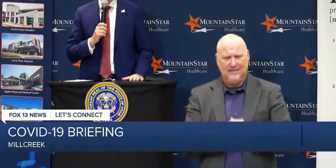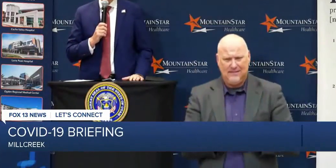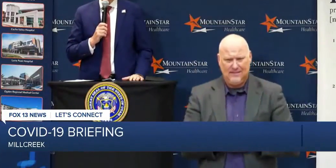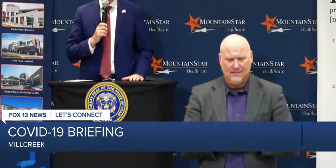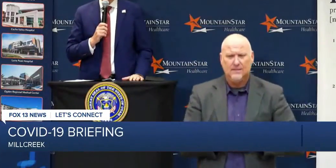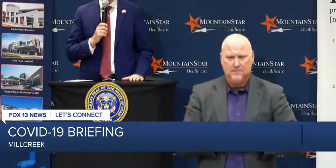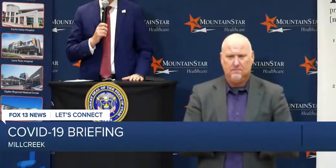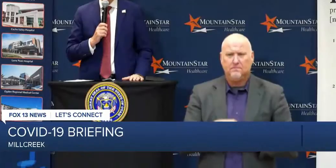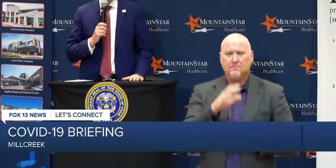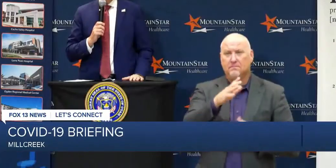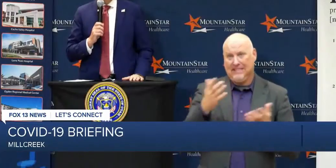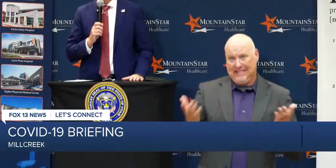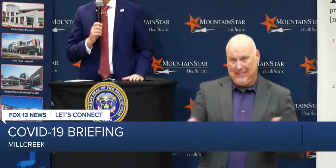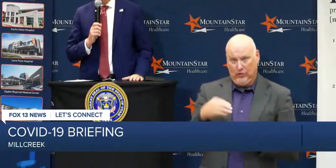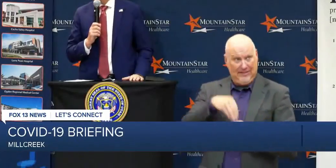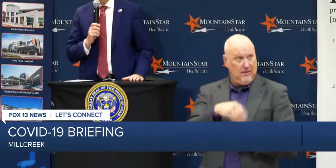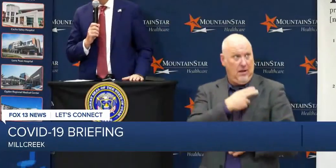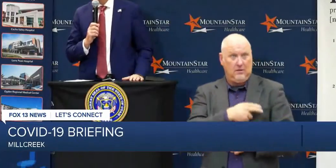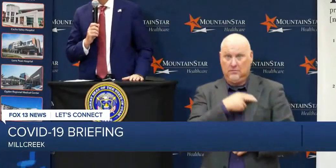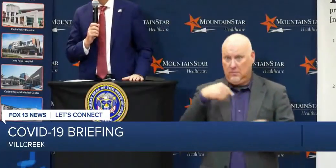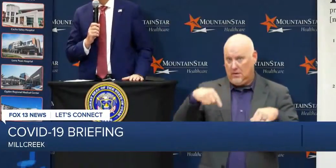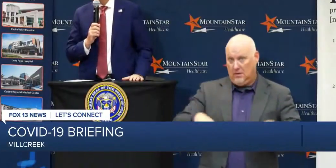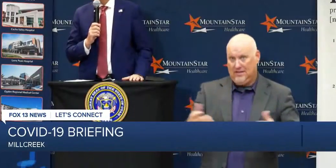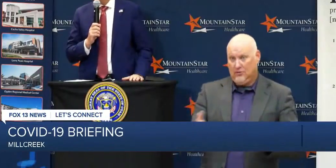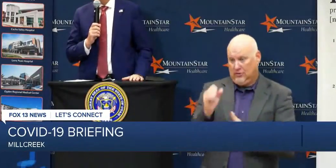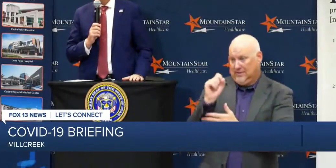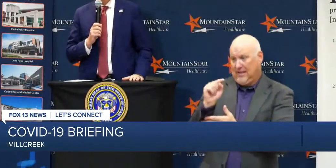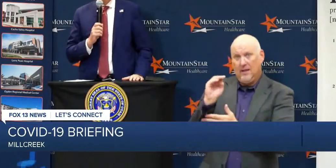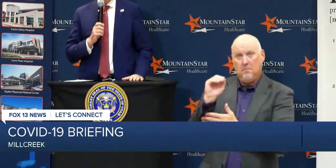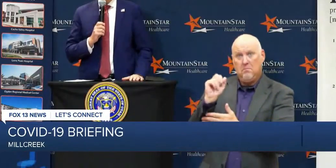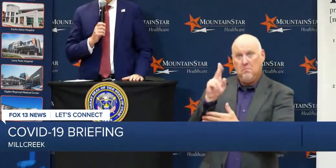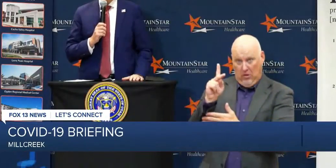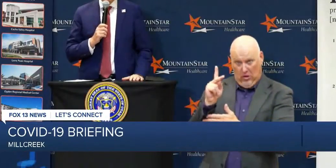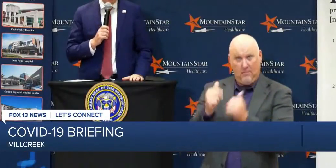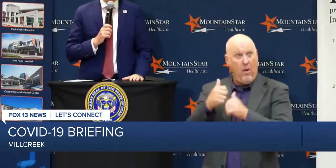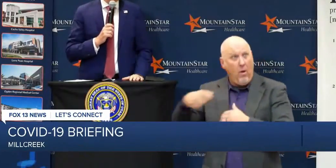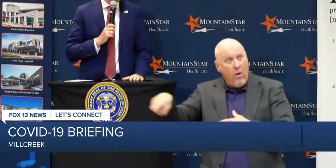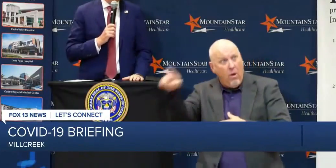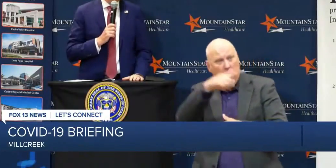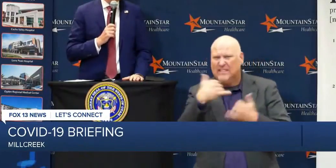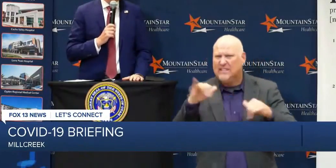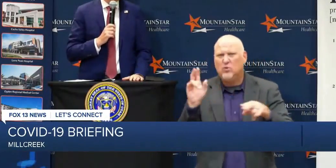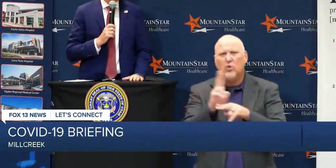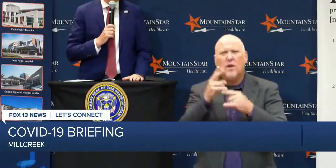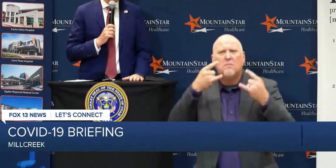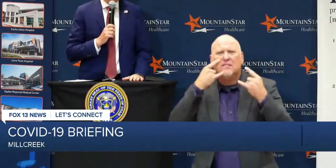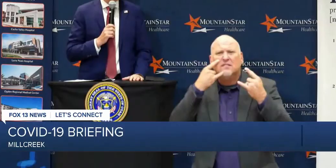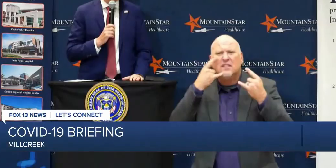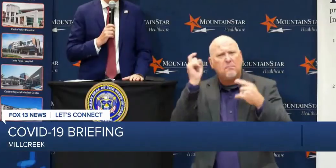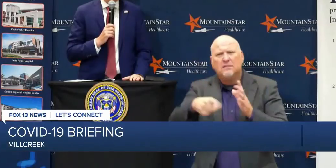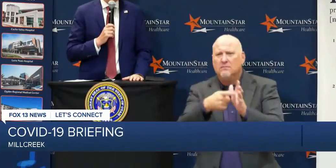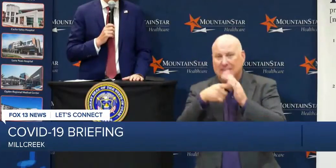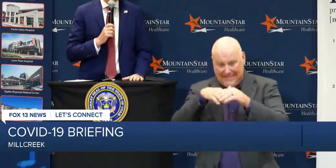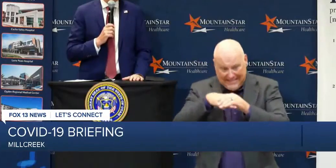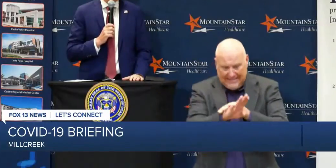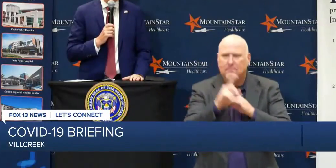and you're wearing those masks. We will likely have more businesses that require masks, and that is absolutely their right to do so.